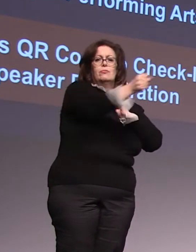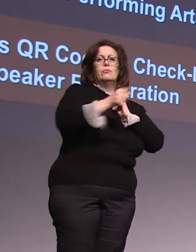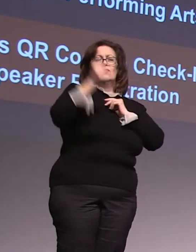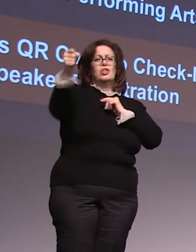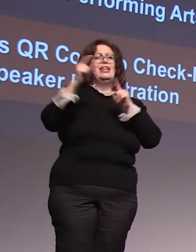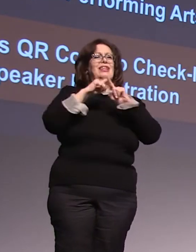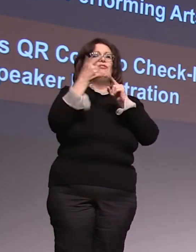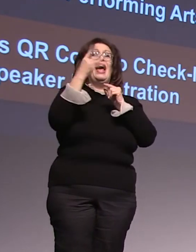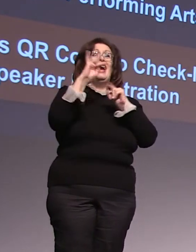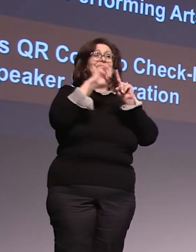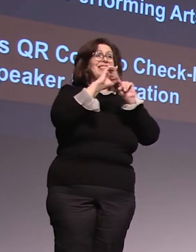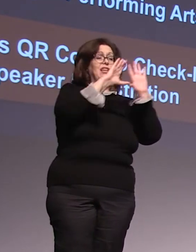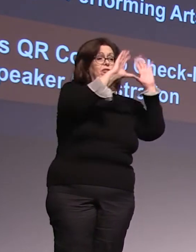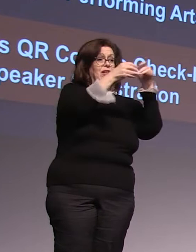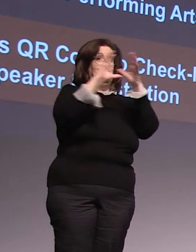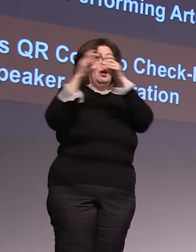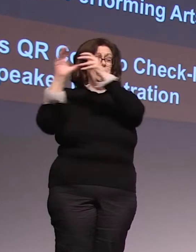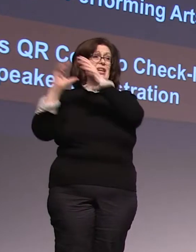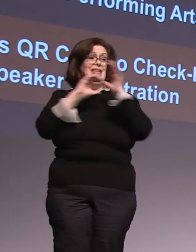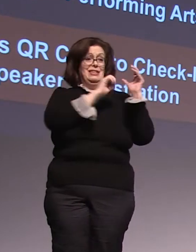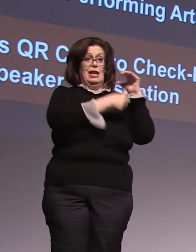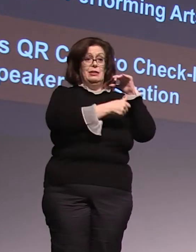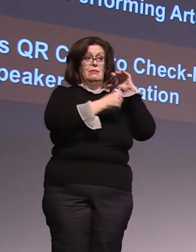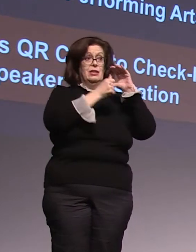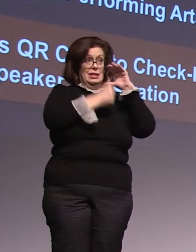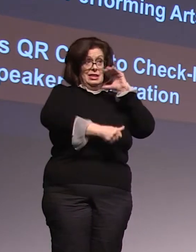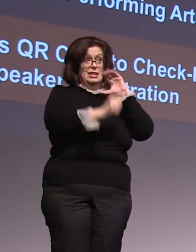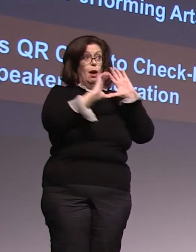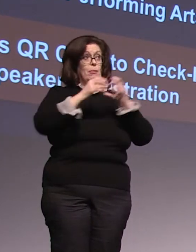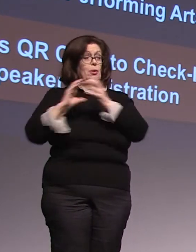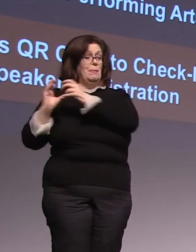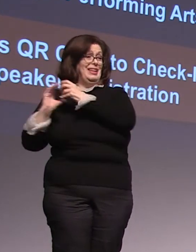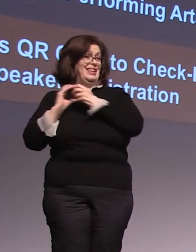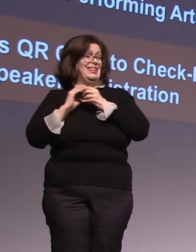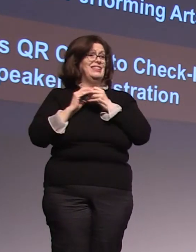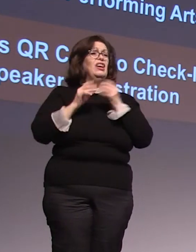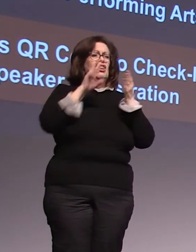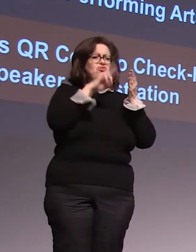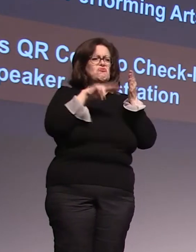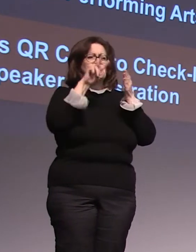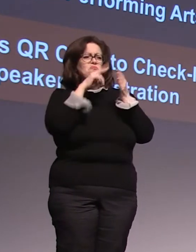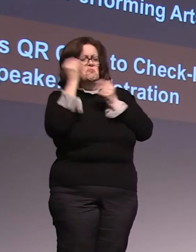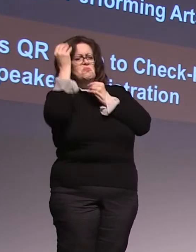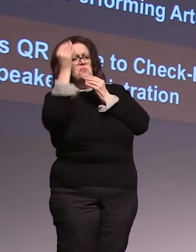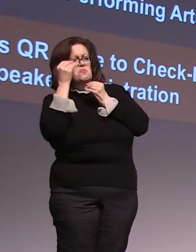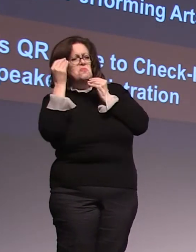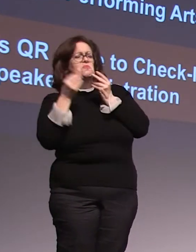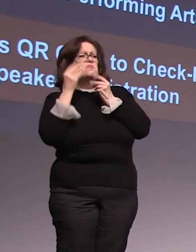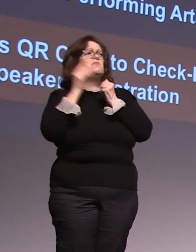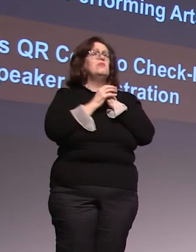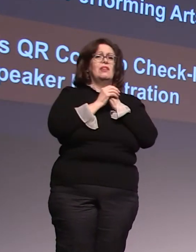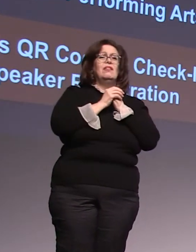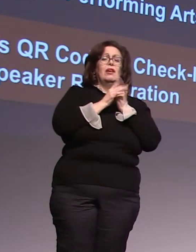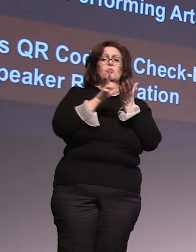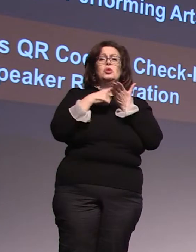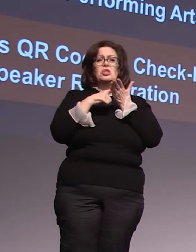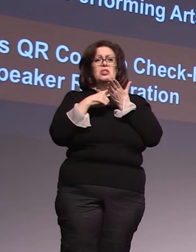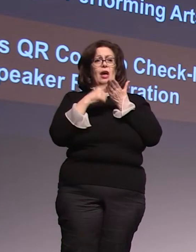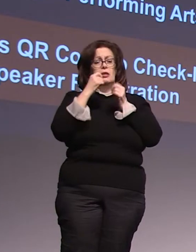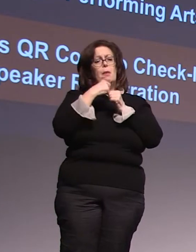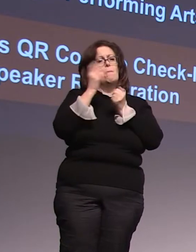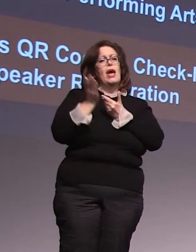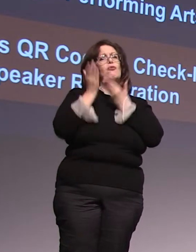18 subcommittees will look at every single piece of information. They'll review it, they'll consider it, and then make formal recommendations.